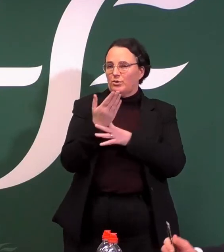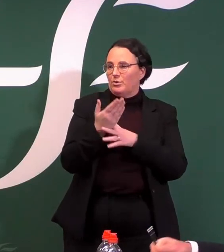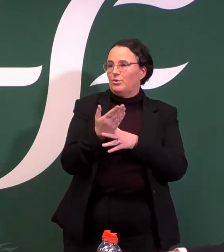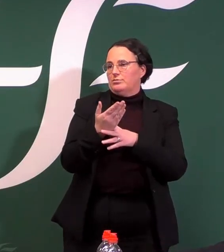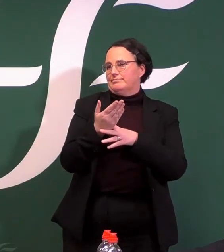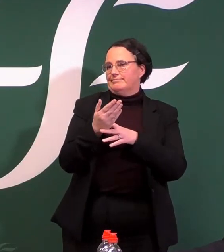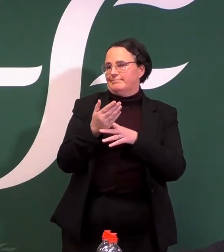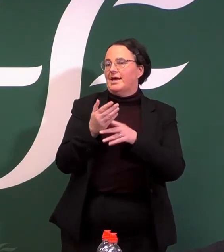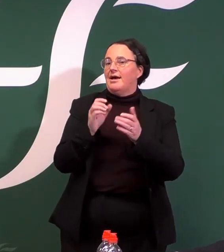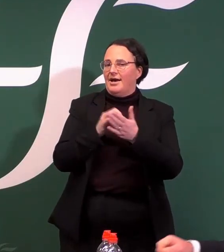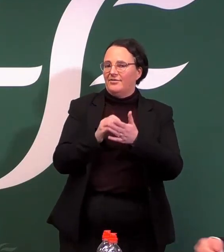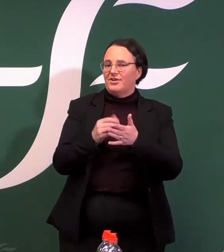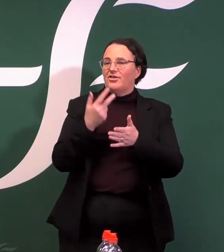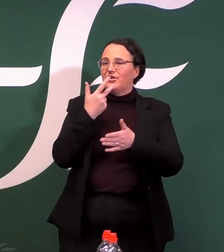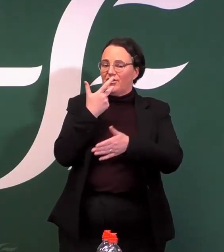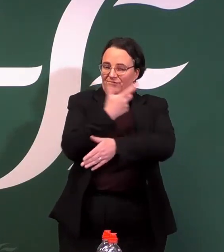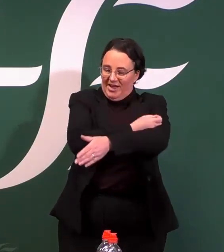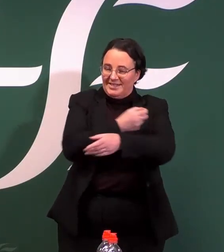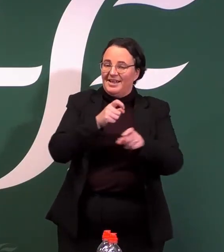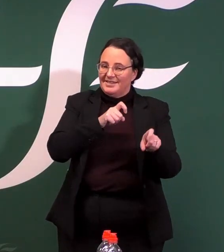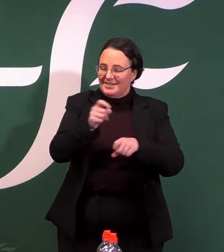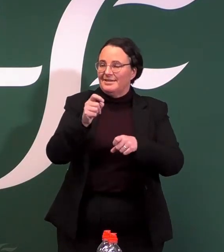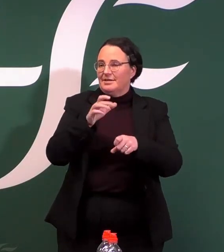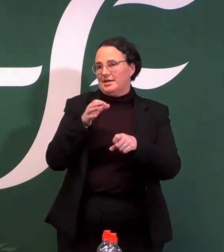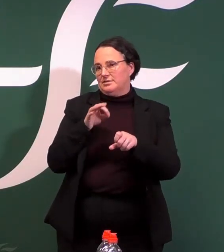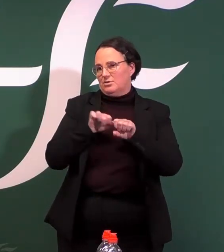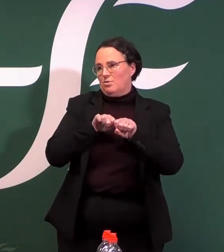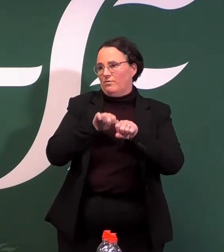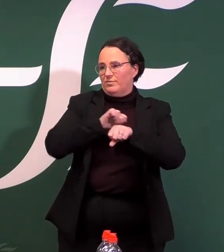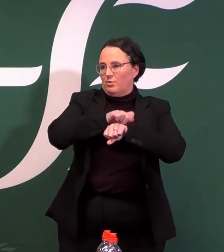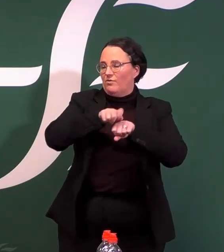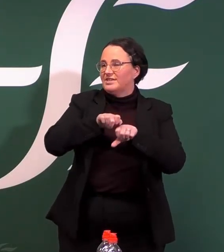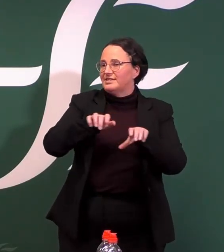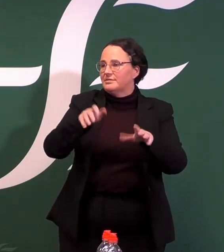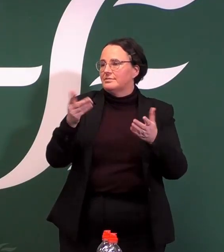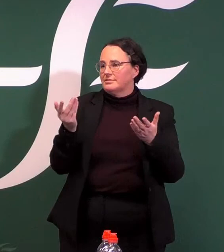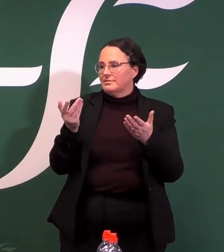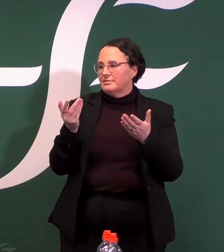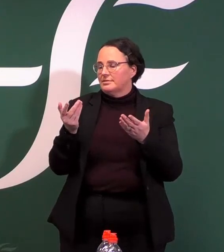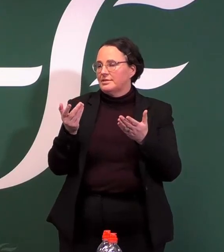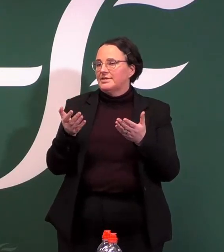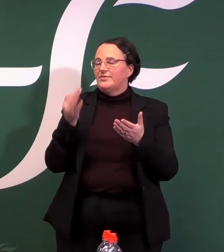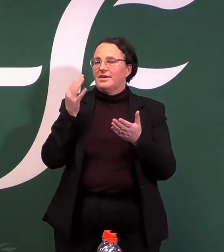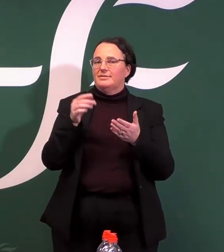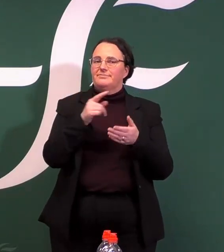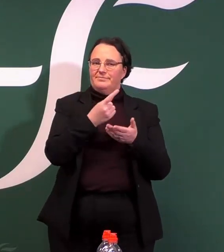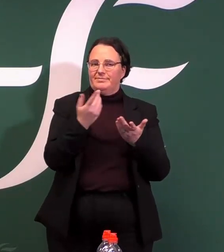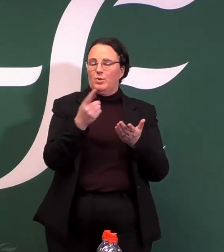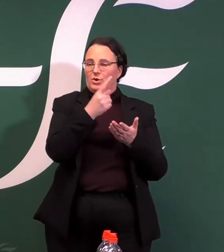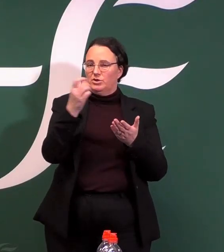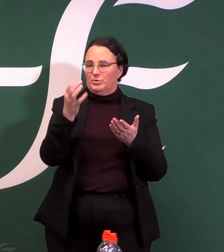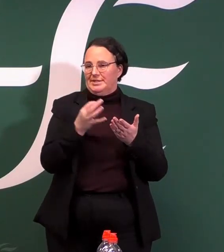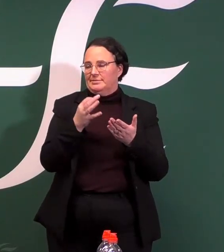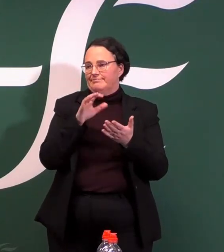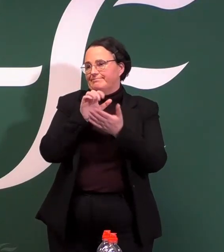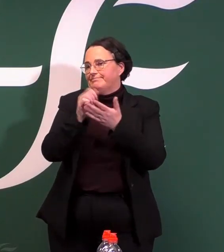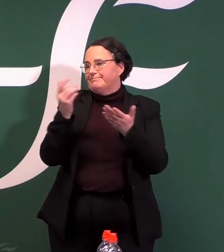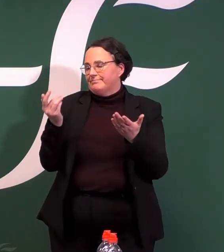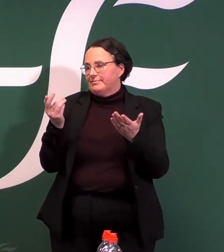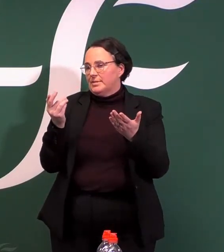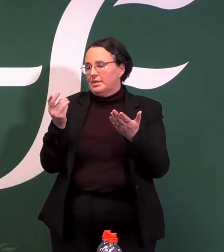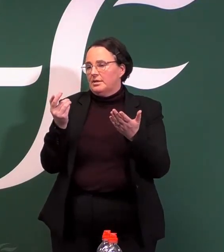said, and we've known, not just in Ireland, right across, that no vaccine, and indeed no booster, is 100% protective.